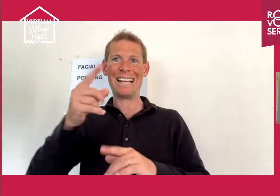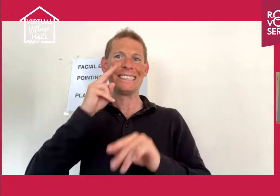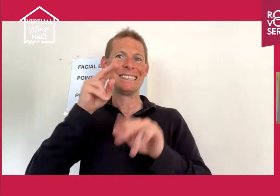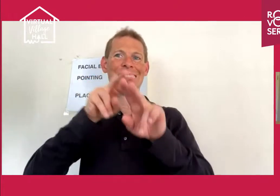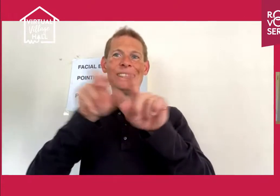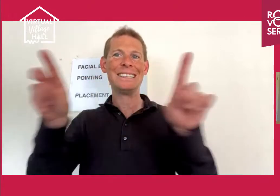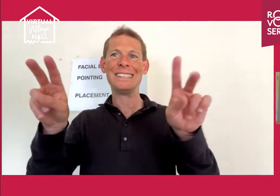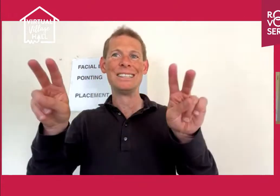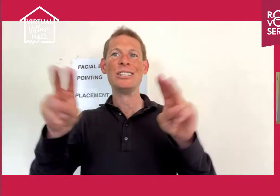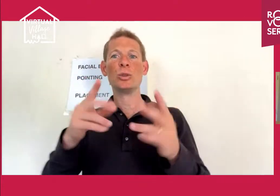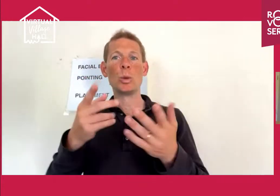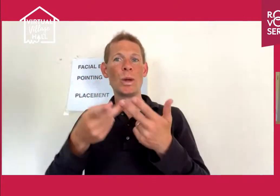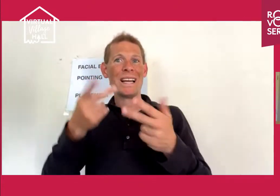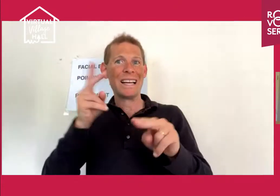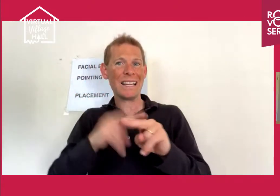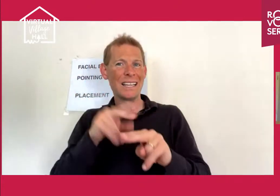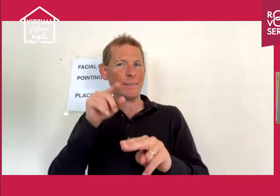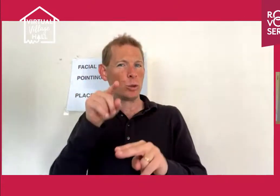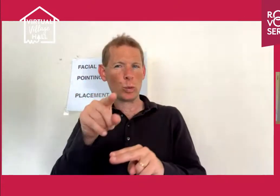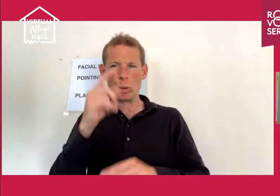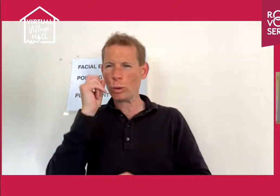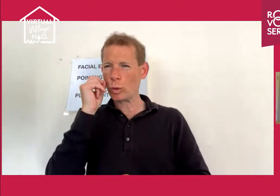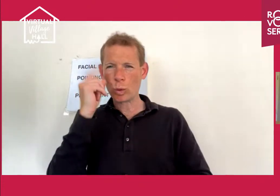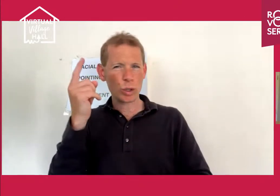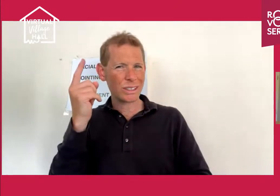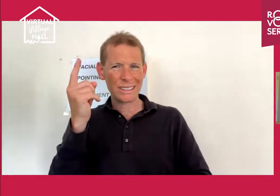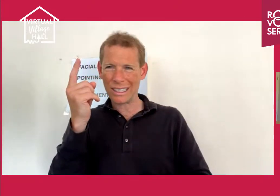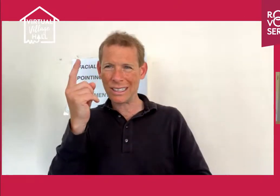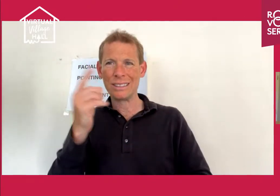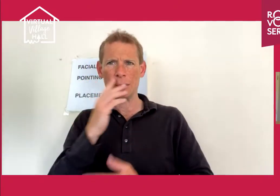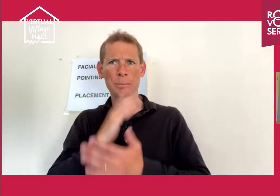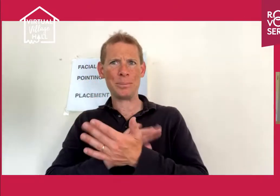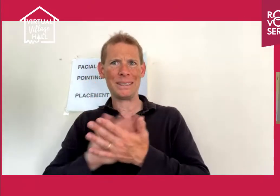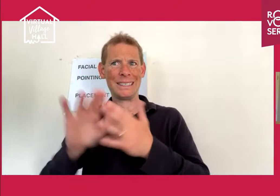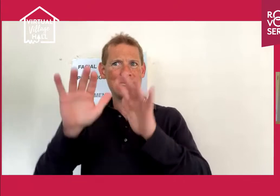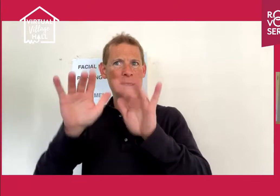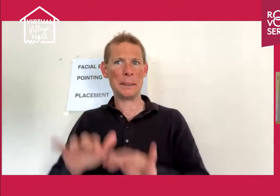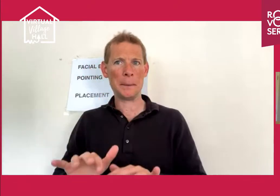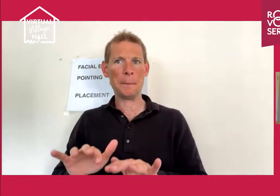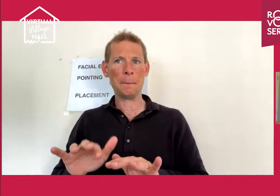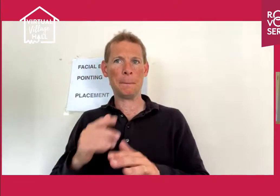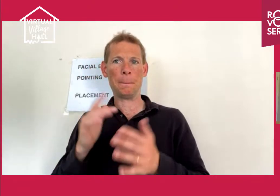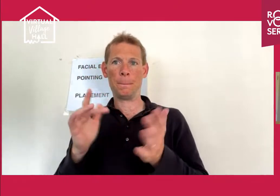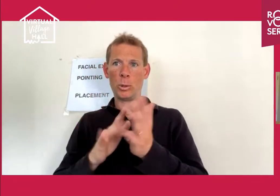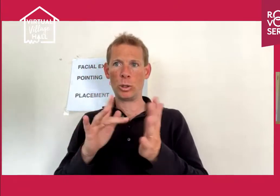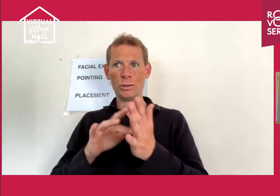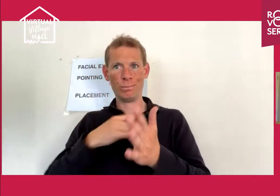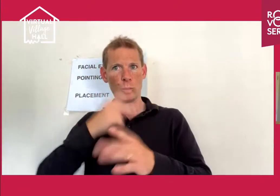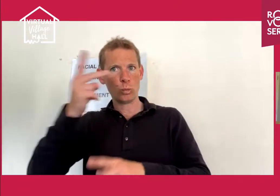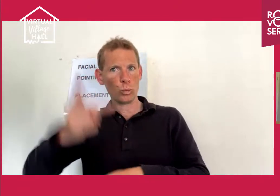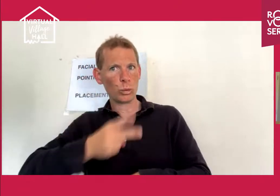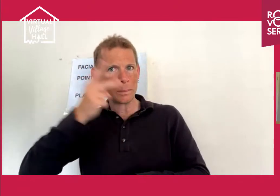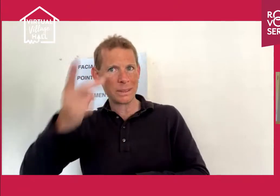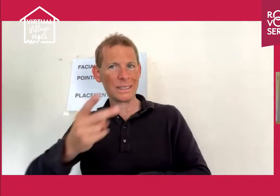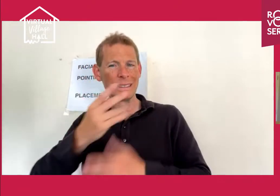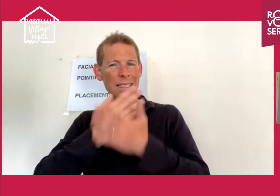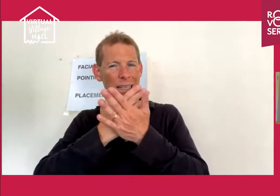Online is very difficult, so I can't see if you're picking up or if you understand what I'm actually saying. So please, if you want me to repeat anything, just type it in the